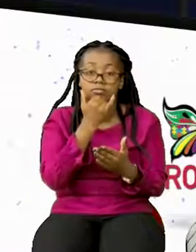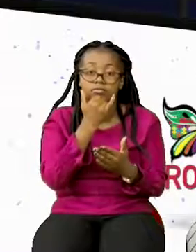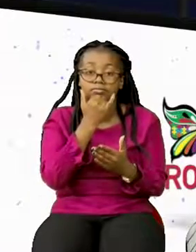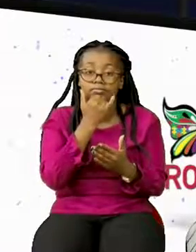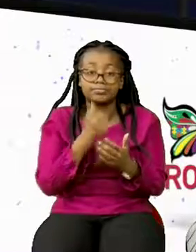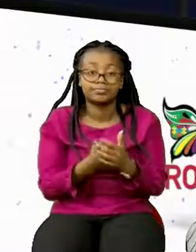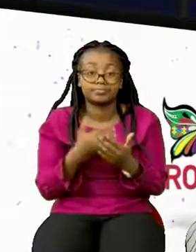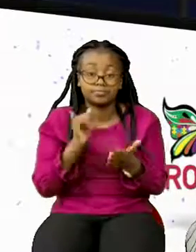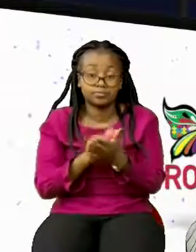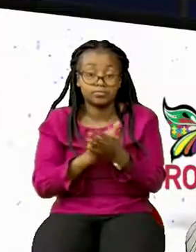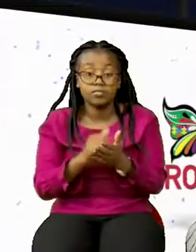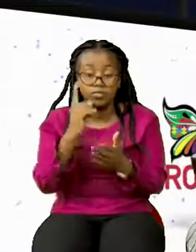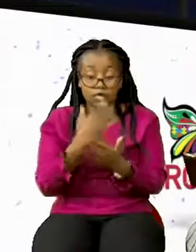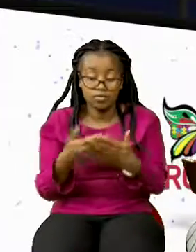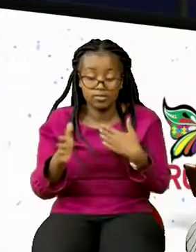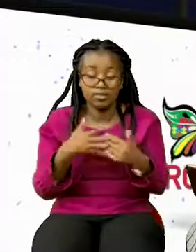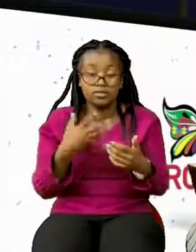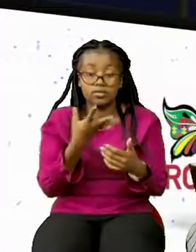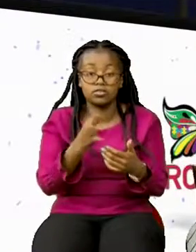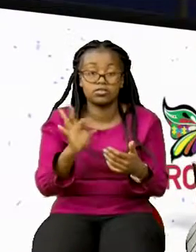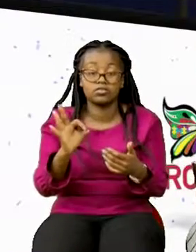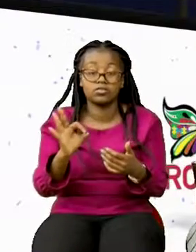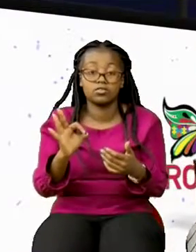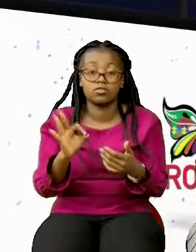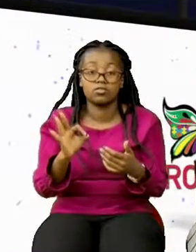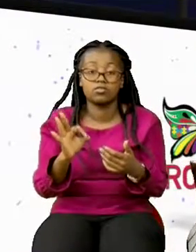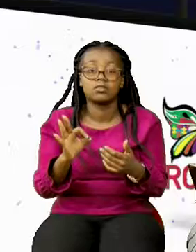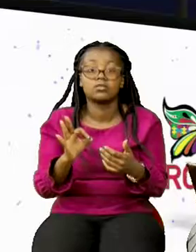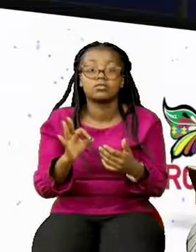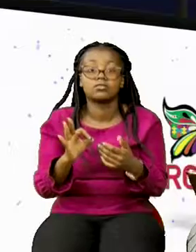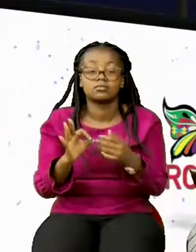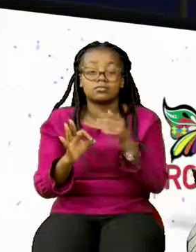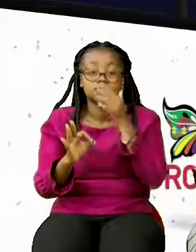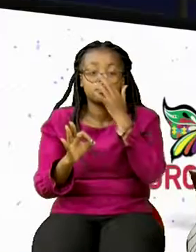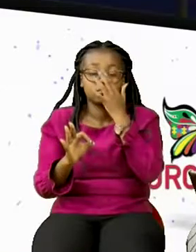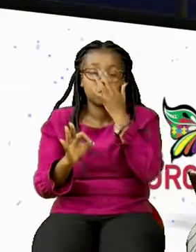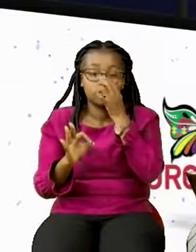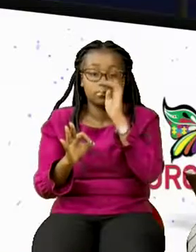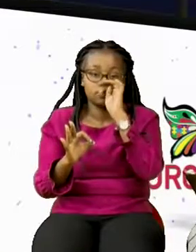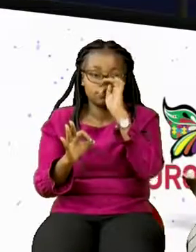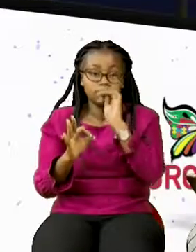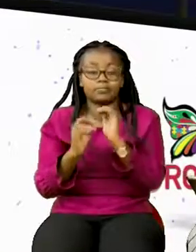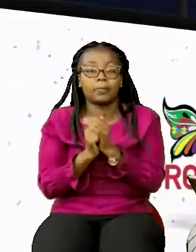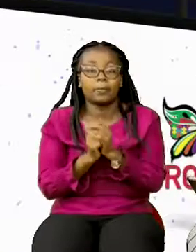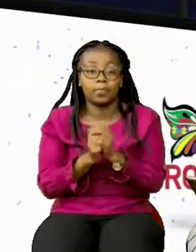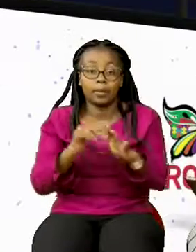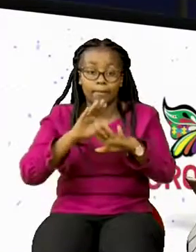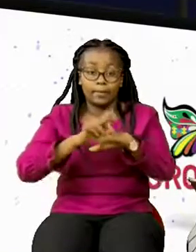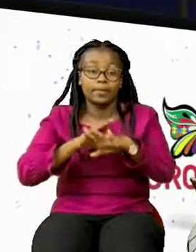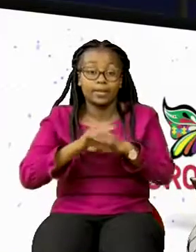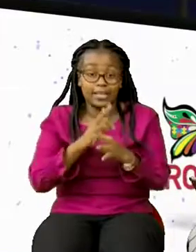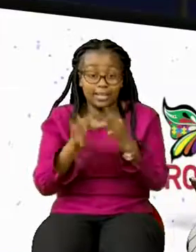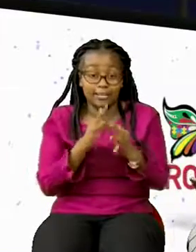that obsession is one of the signs and symptoms of the medical conditions that we have. And it will be good if